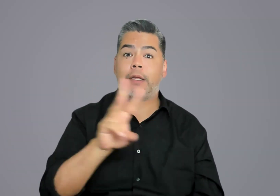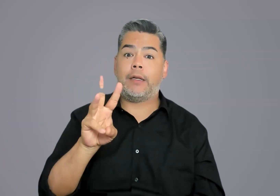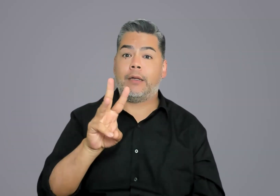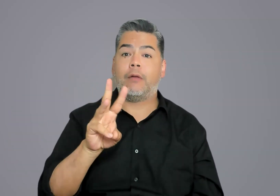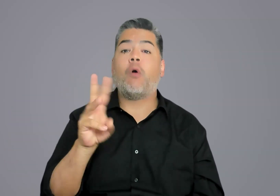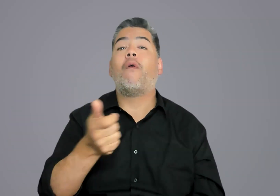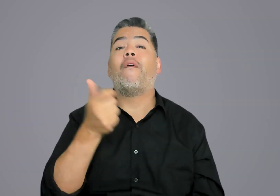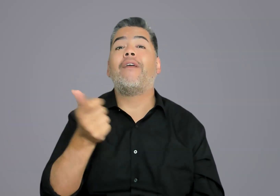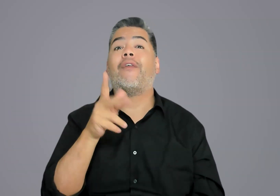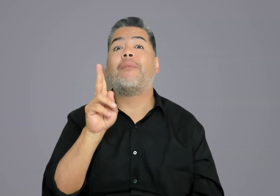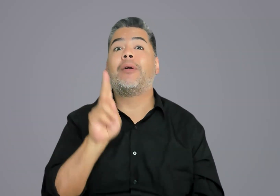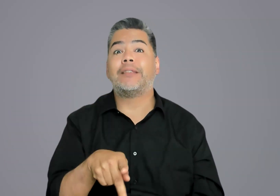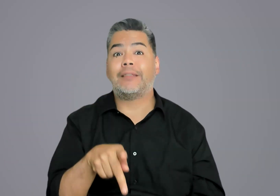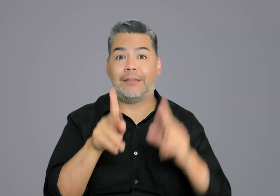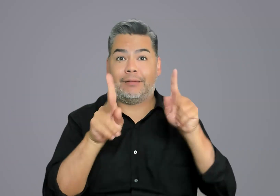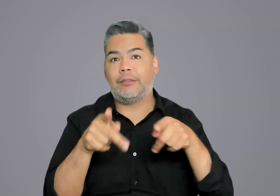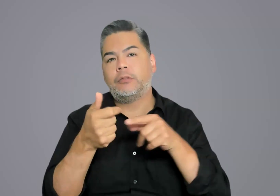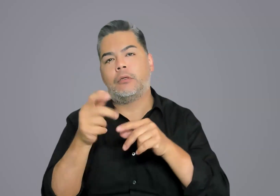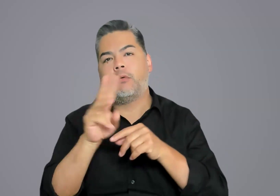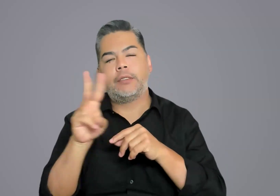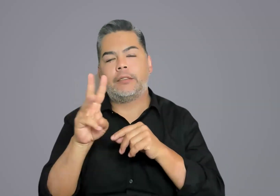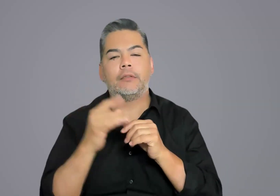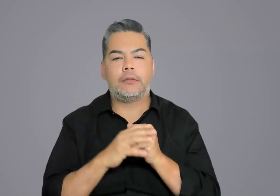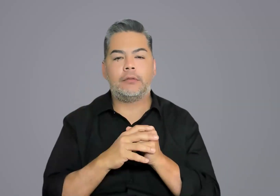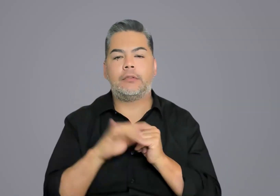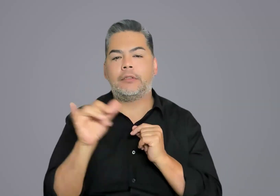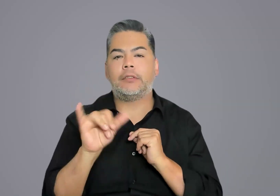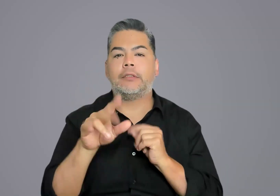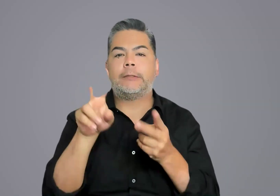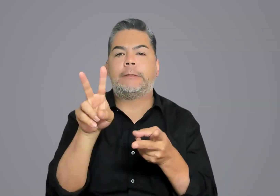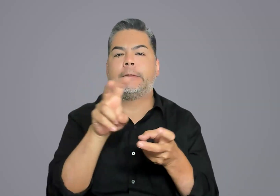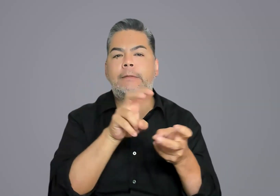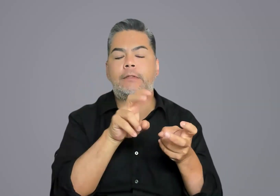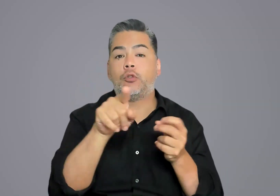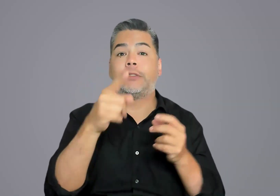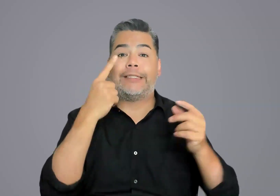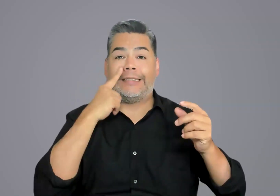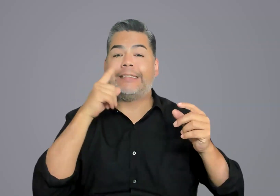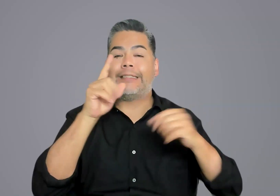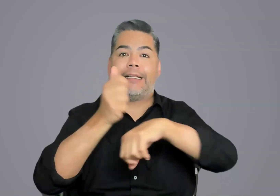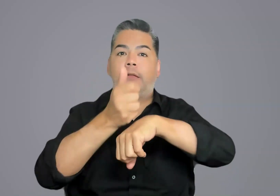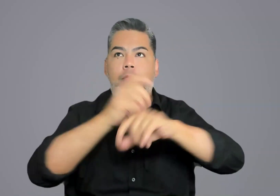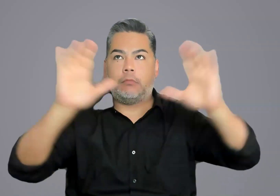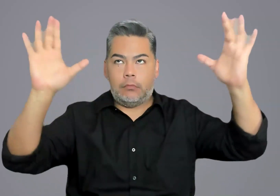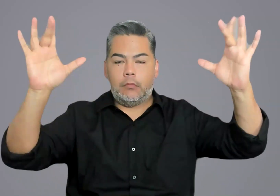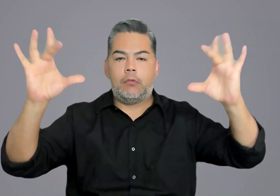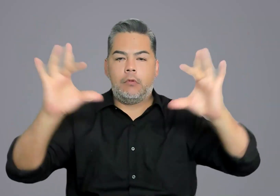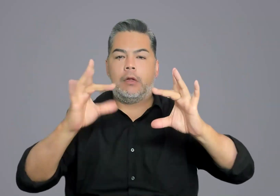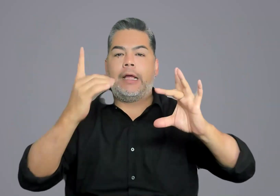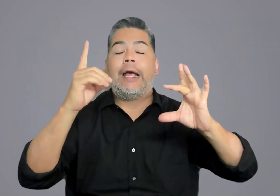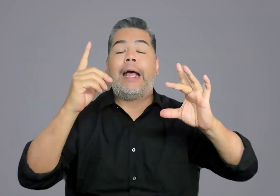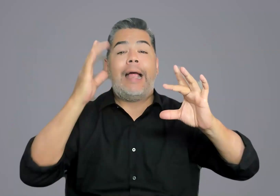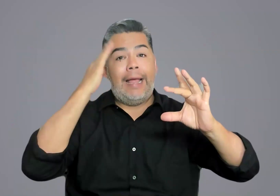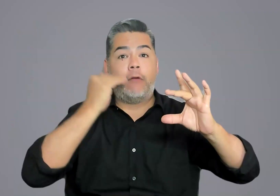someone else's. And then past the landmarks, of course, you can check easily and see, okay, the H1 is the first tag